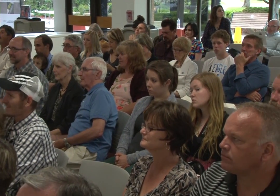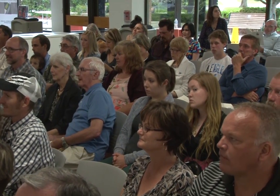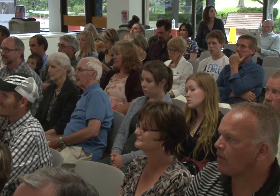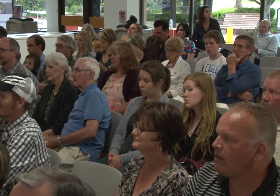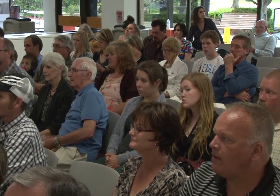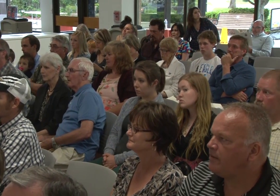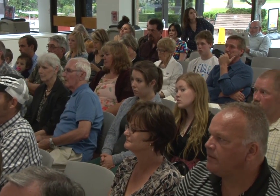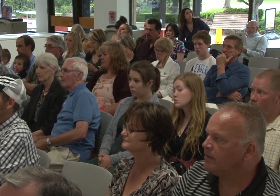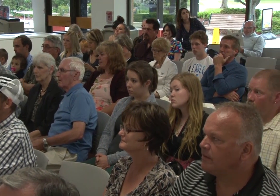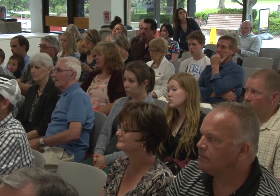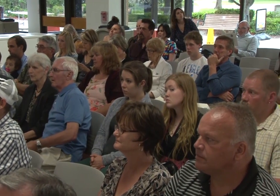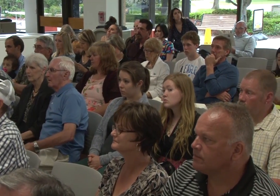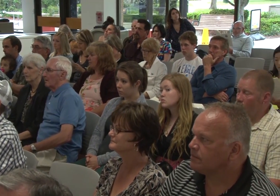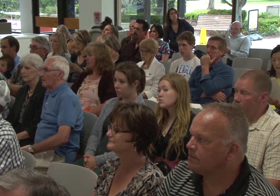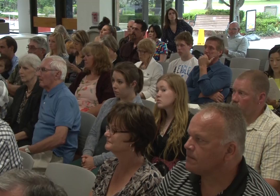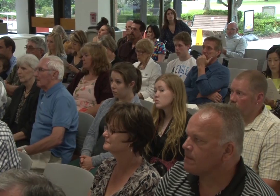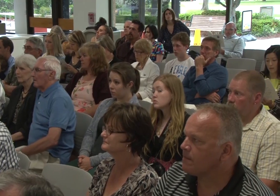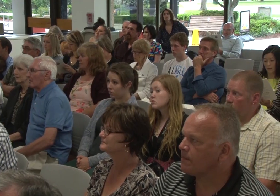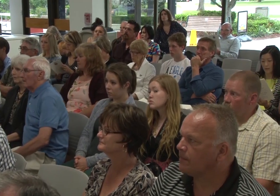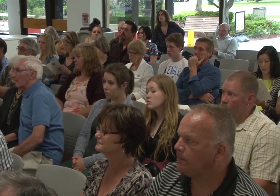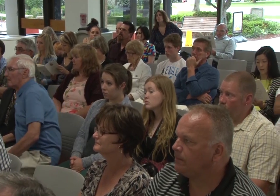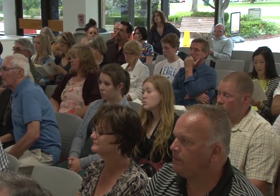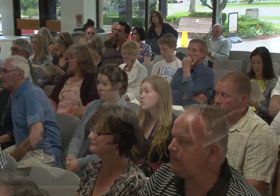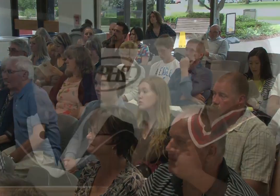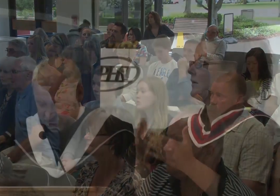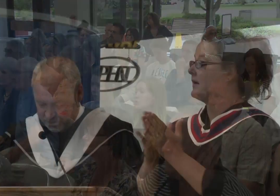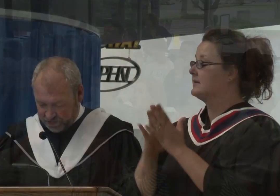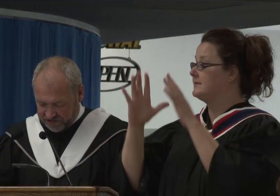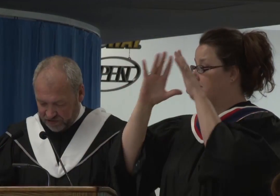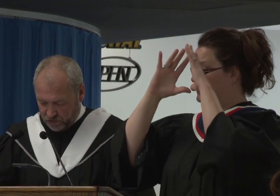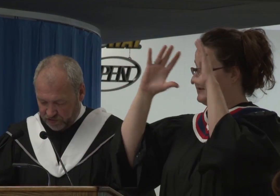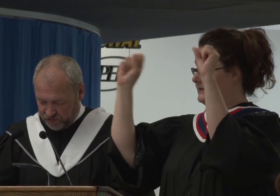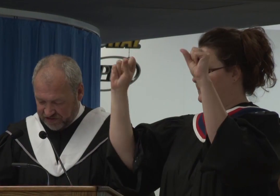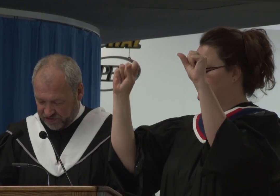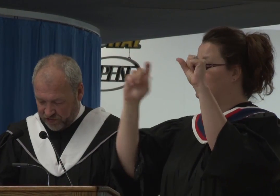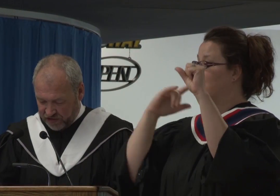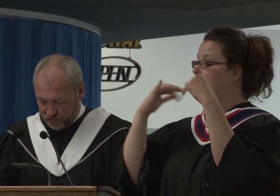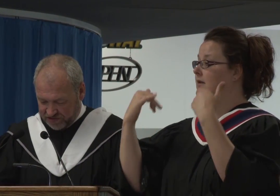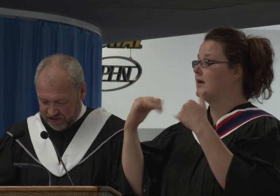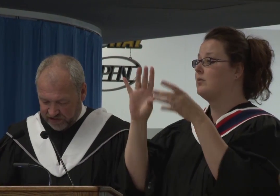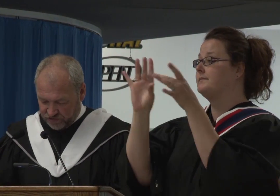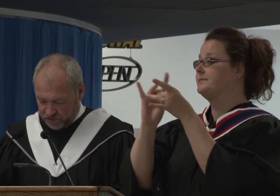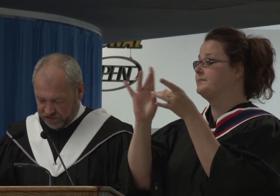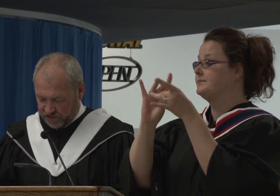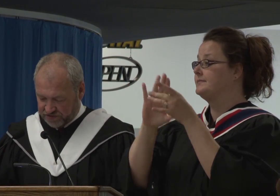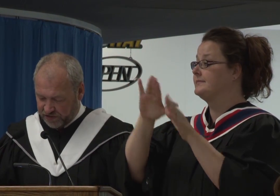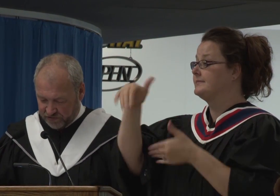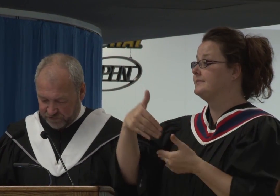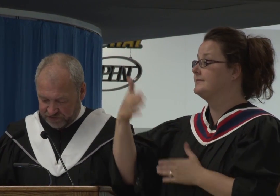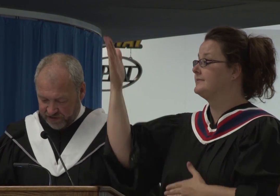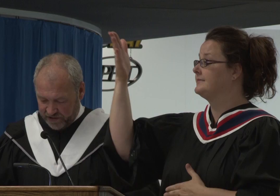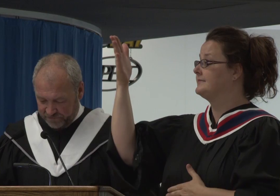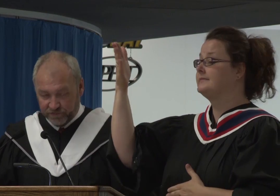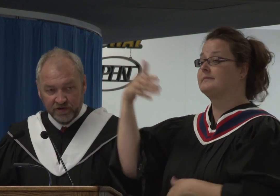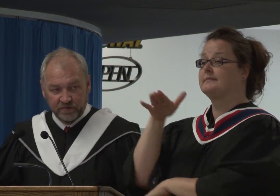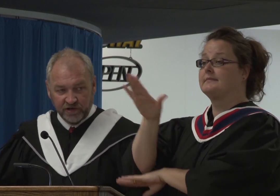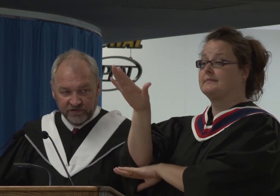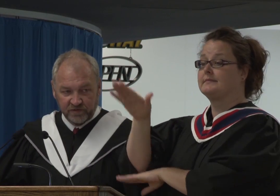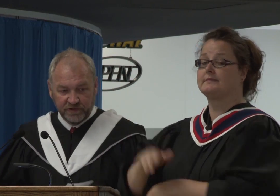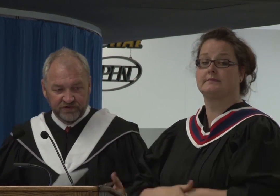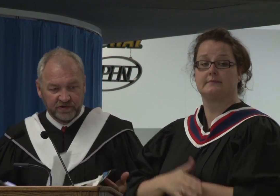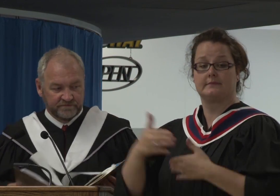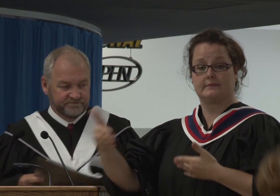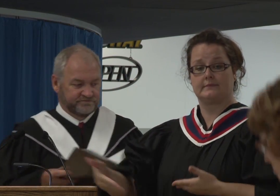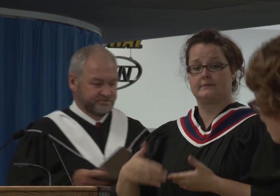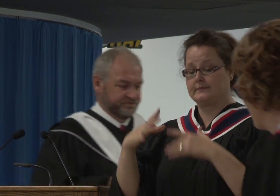Thank you, Chair Kleinschmidt. I would now like to call upon President Piercy, who will address the graduates and introduce our speaker for today.